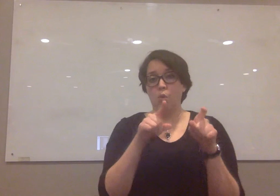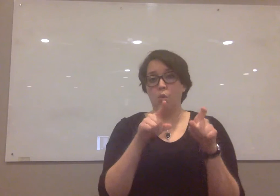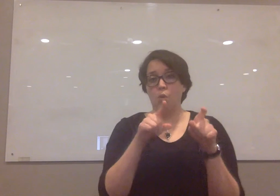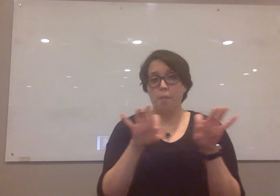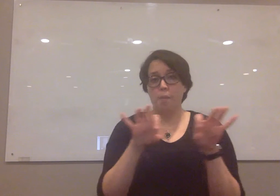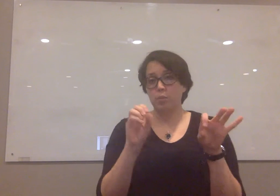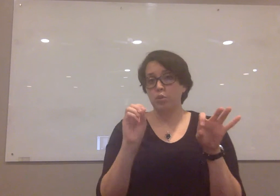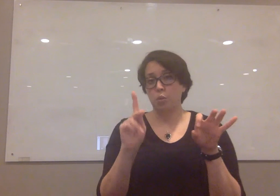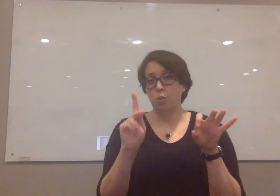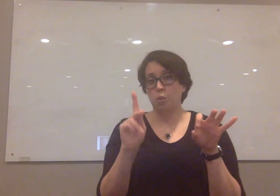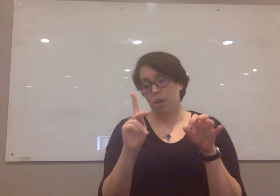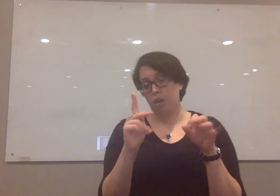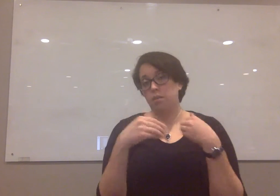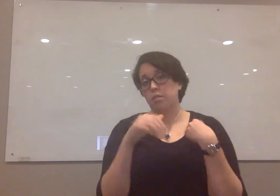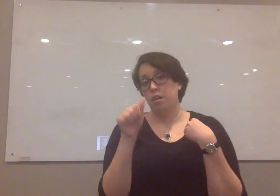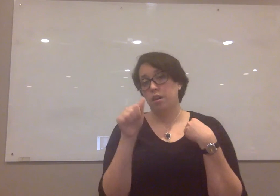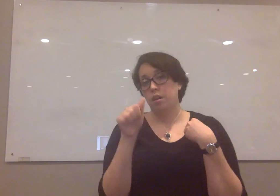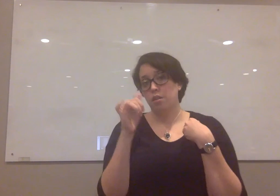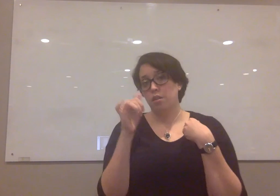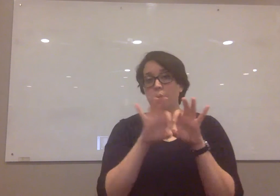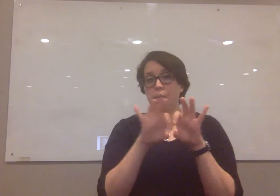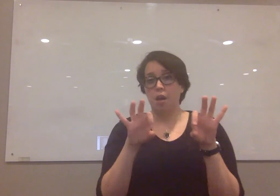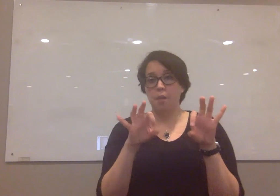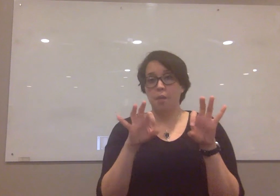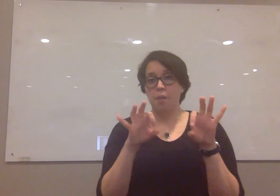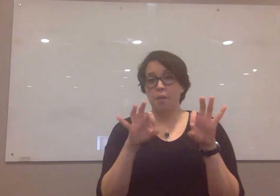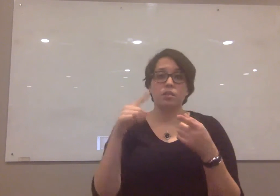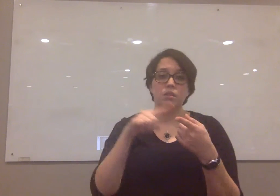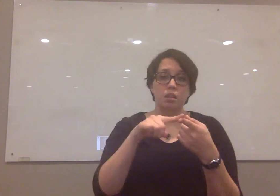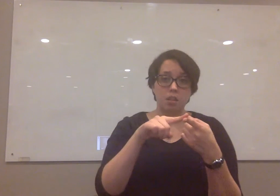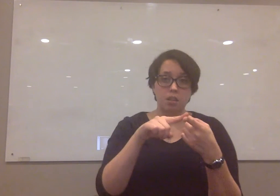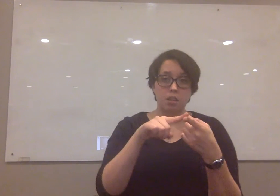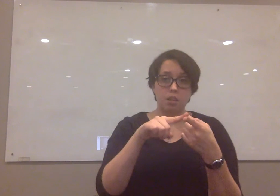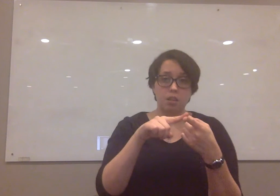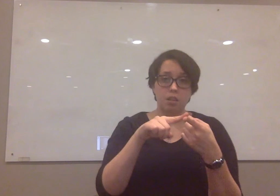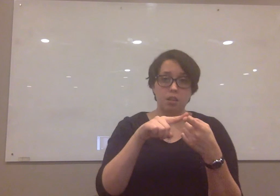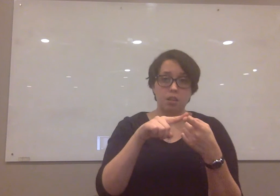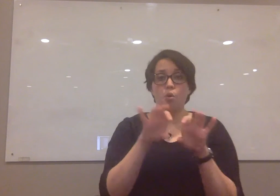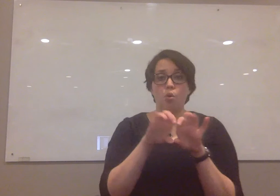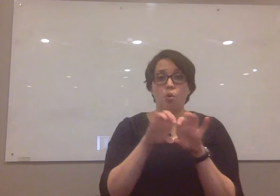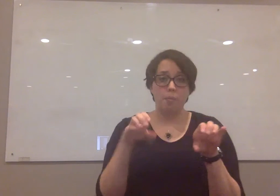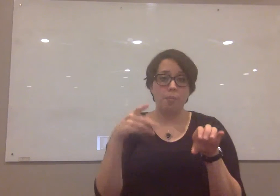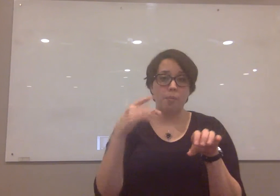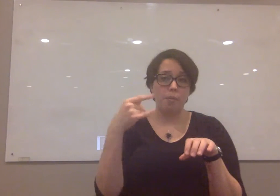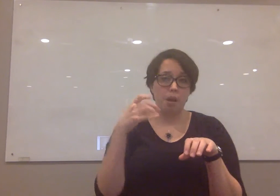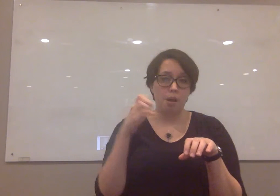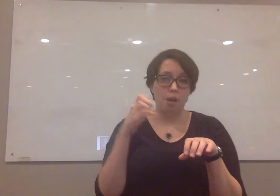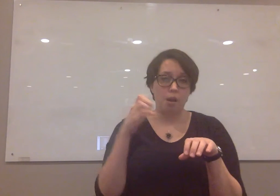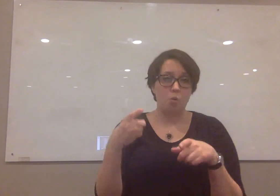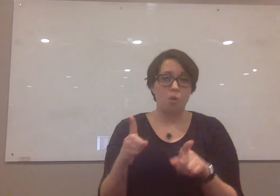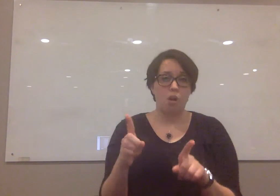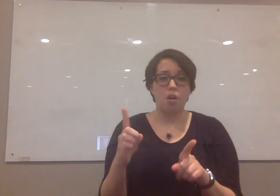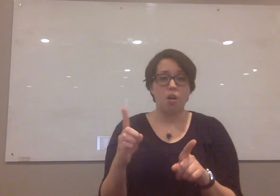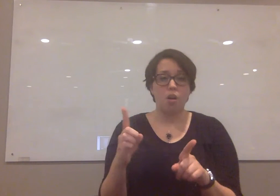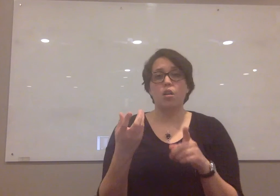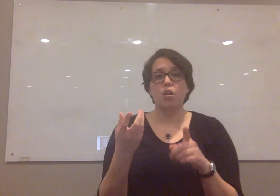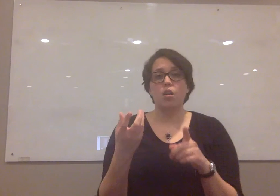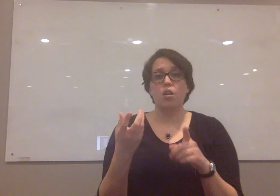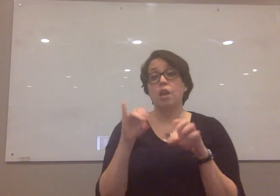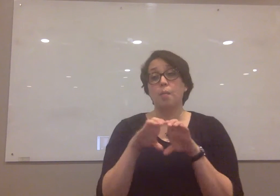things like pipe until and a bunch of pipe while. So the pipe dream library has more options than with does, but with